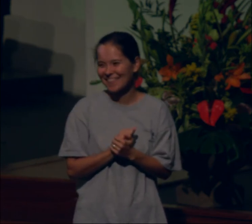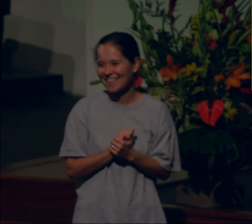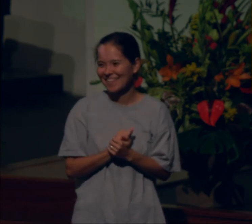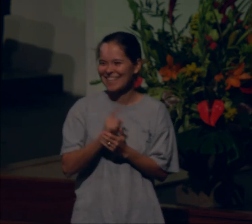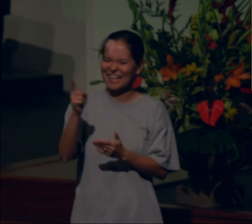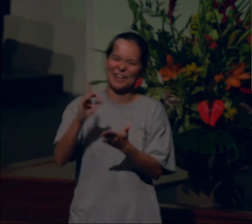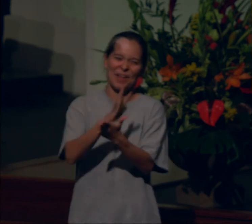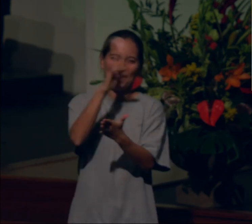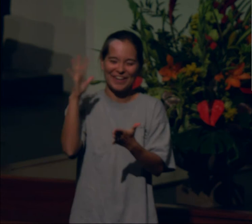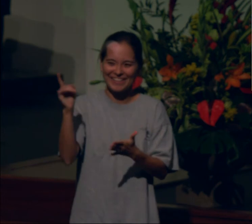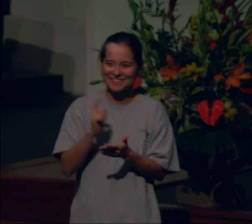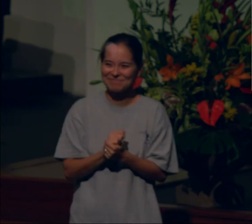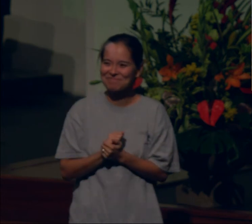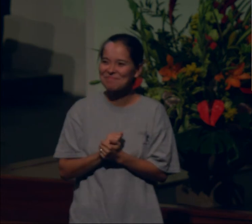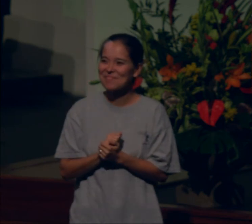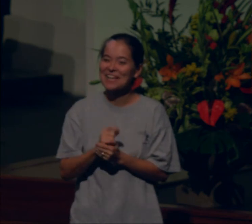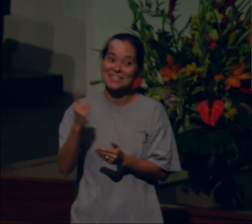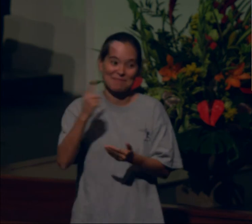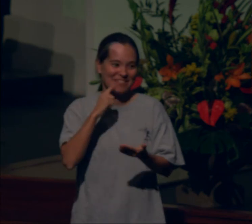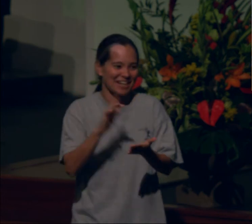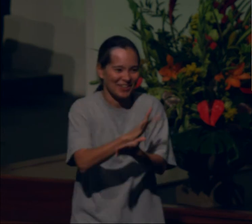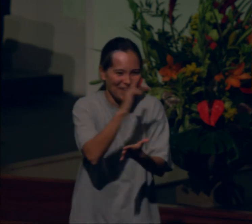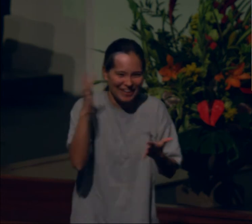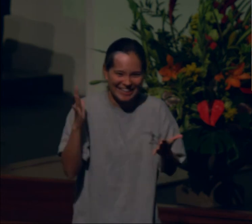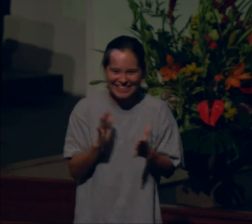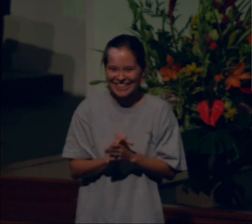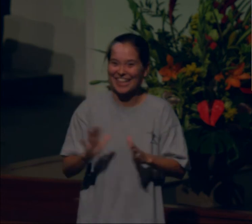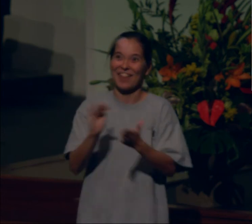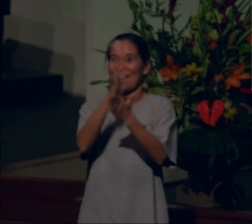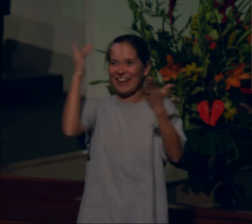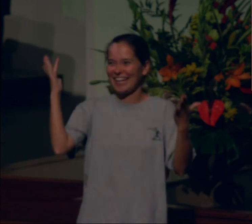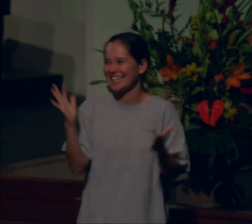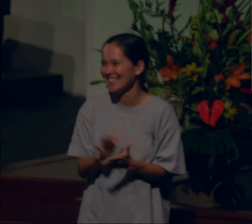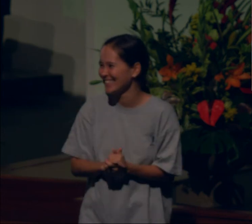So I went and found, somebody said glory.